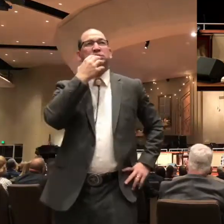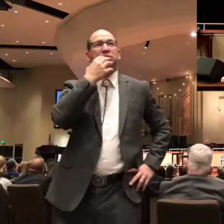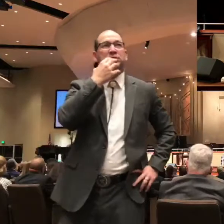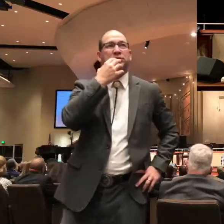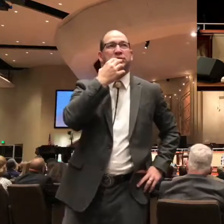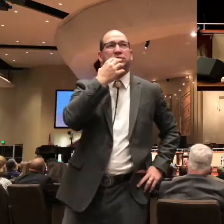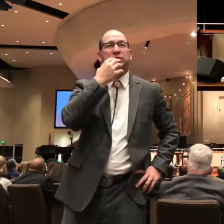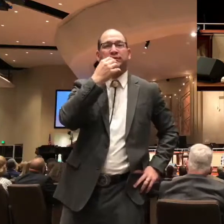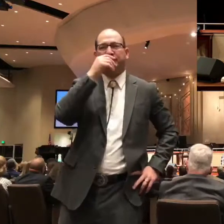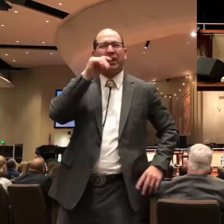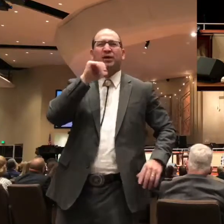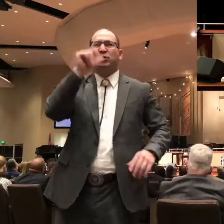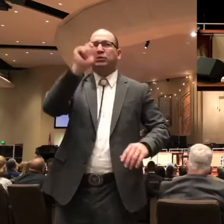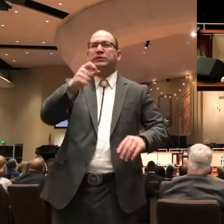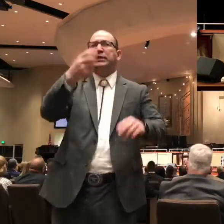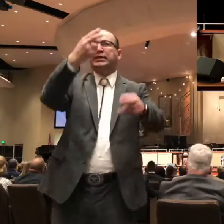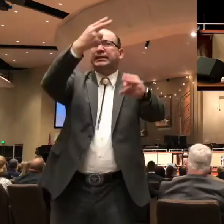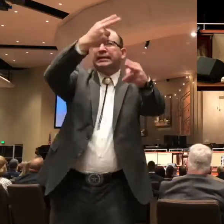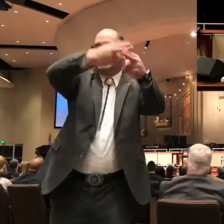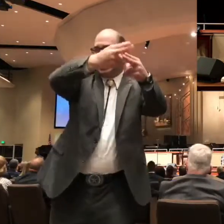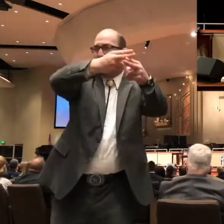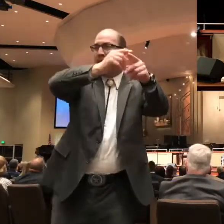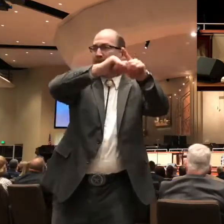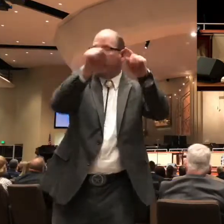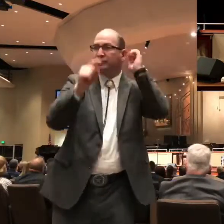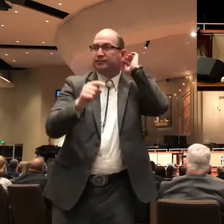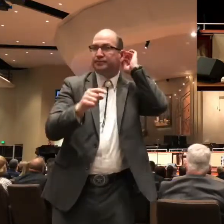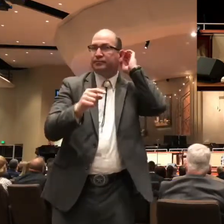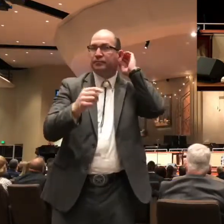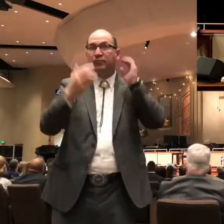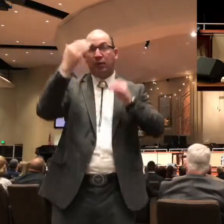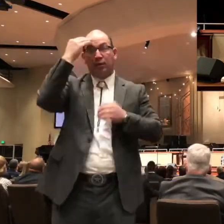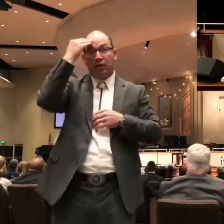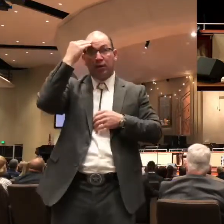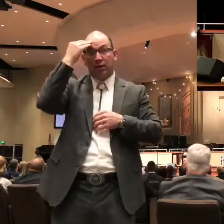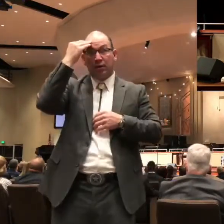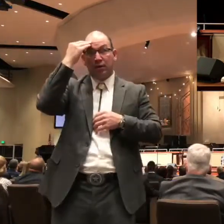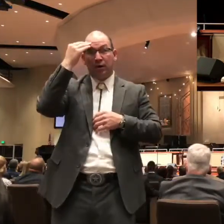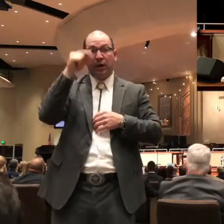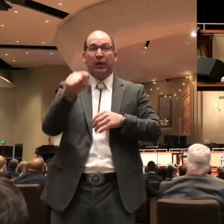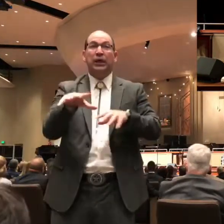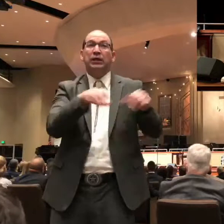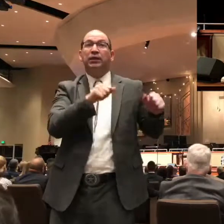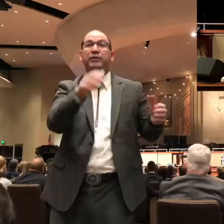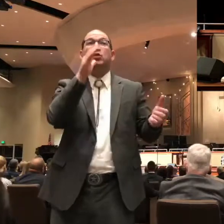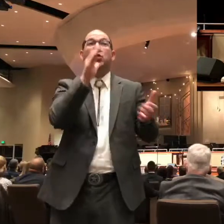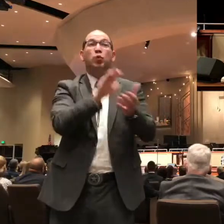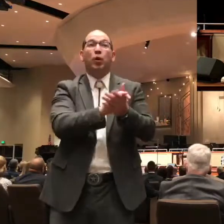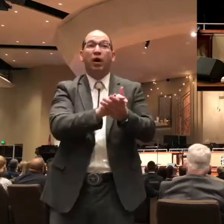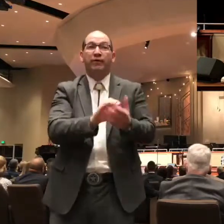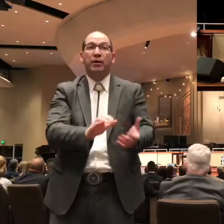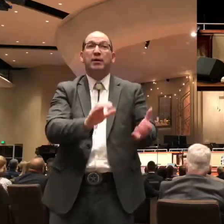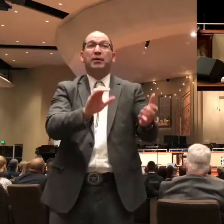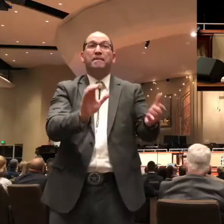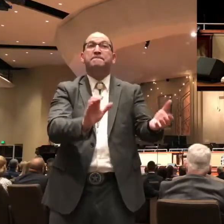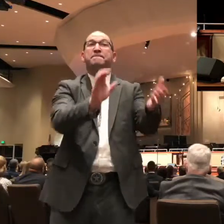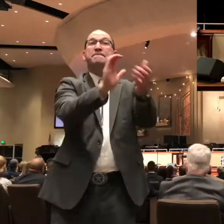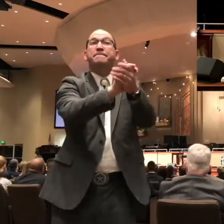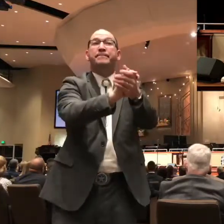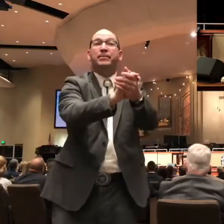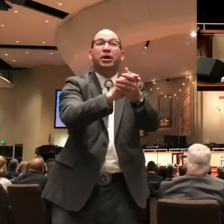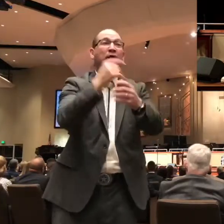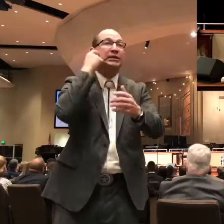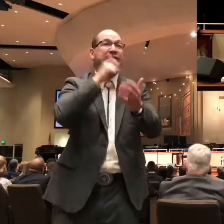I don't feel it's necessary to name the name. Nevertheless, I know for fact he left his wife. He married the church secretary. He has a